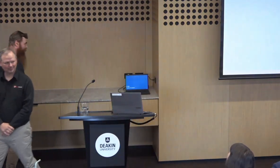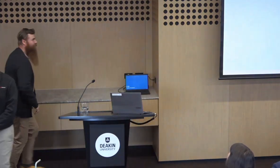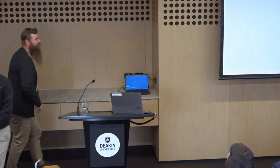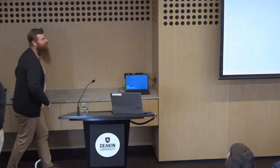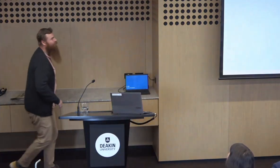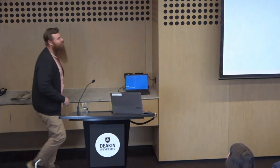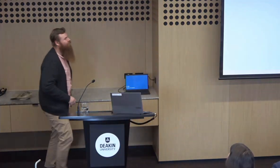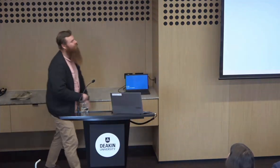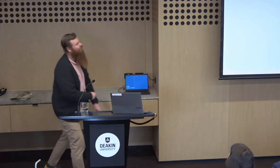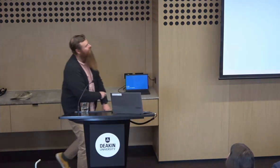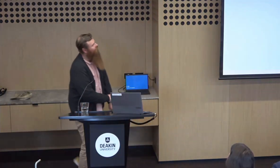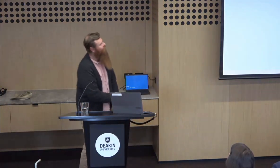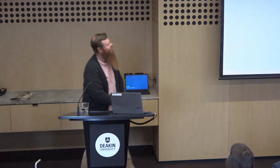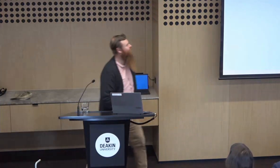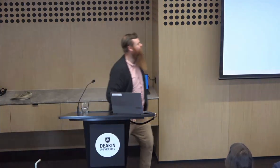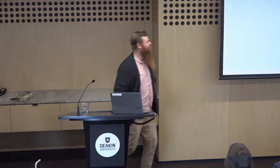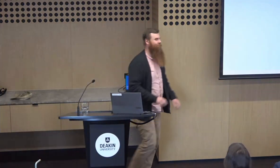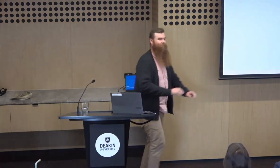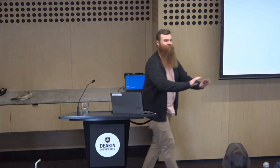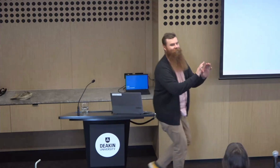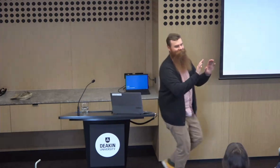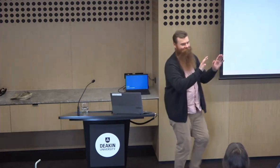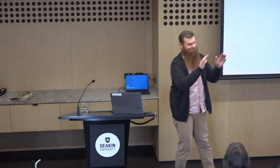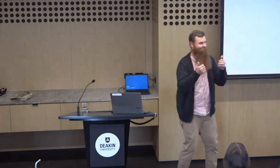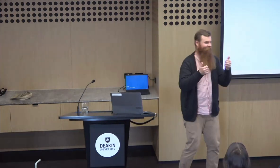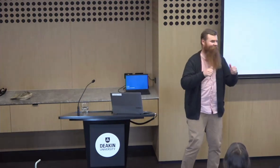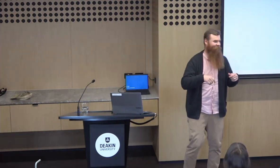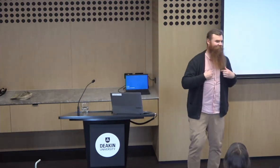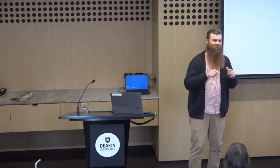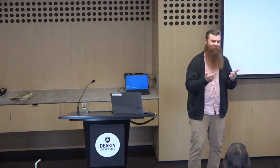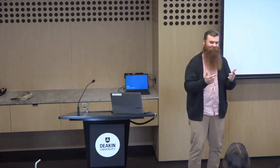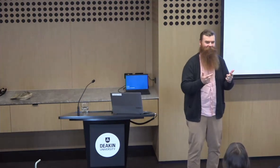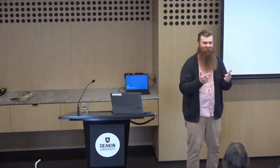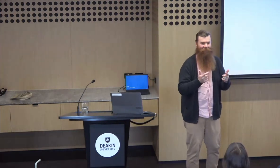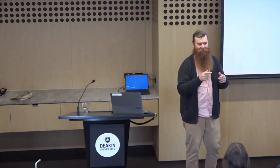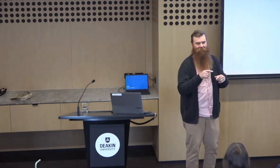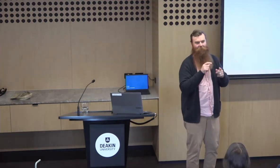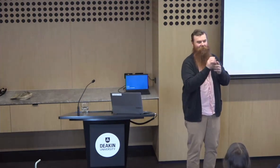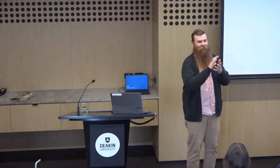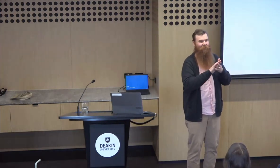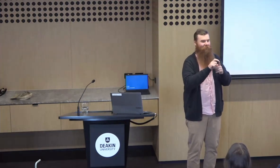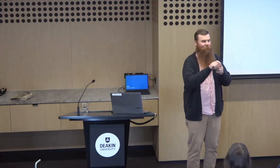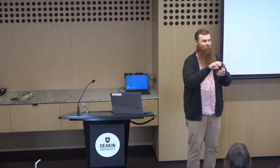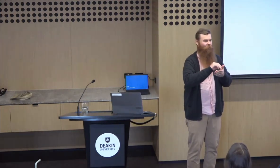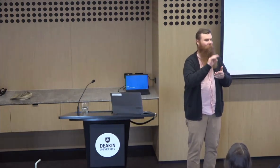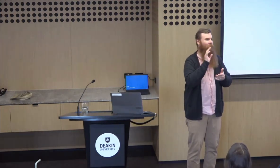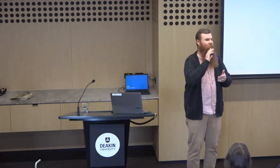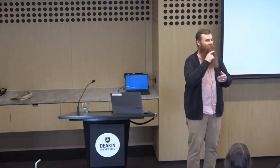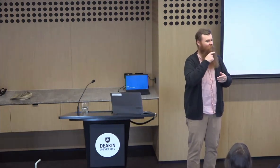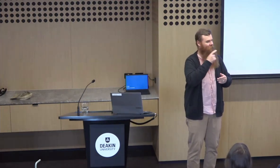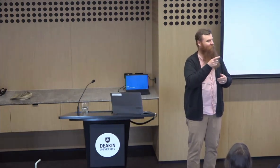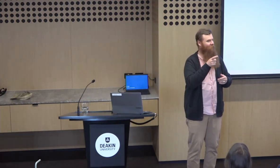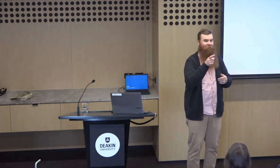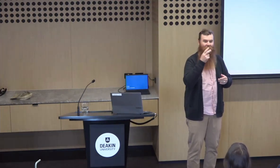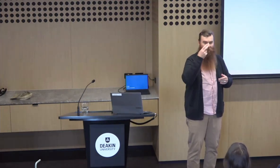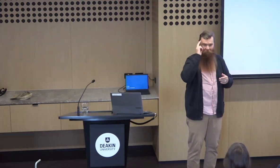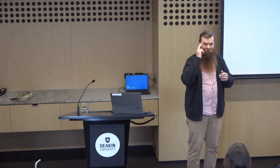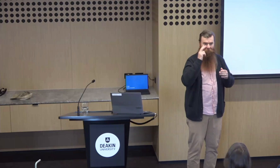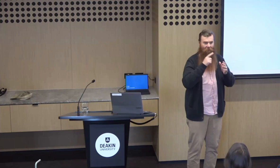Thank to Ingrid Well, good morning, everyone. My name is Ramis. I'm a PhD student, like Amy